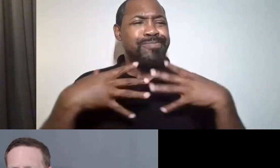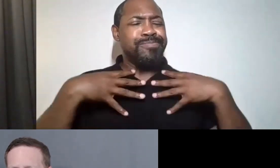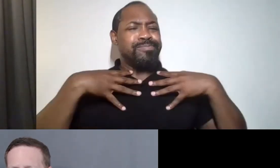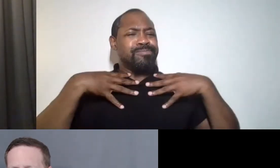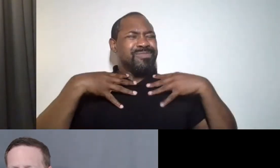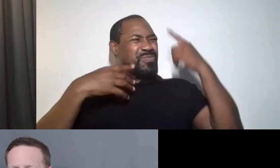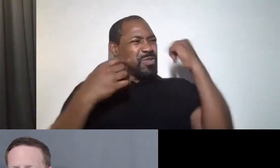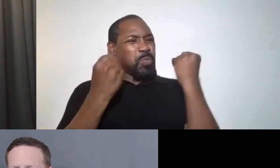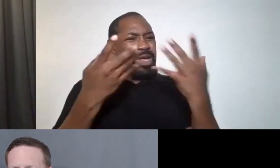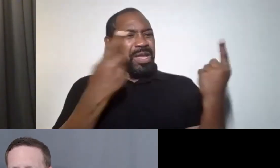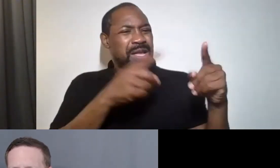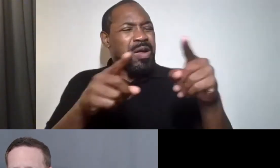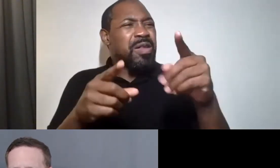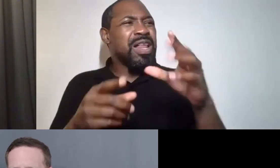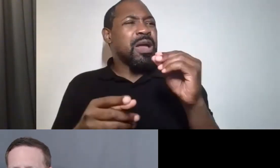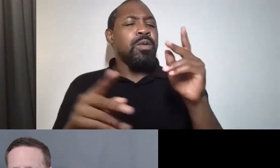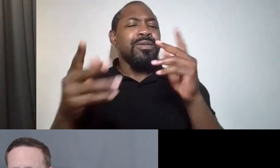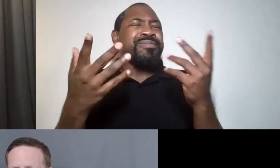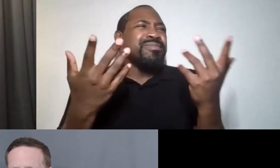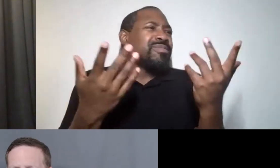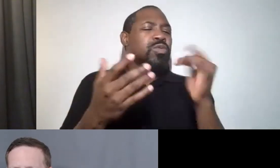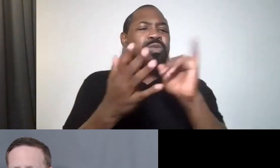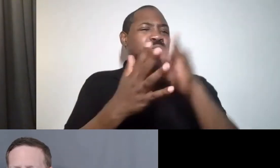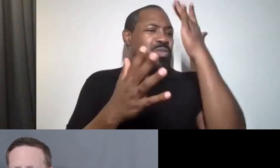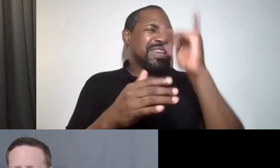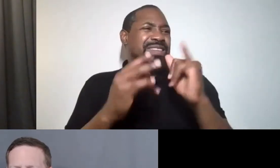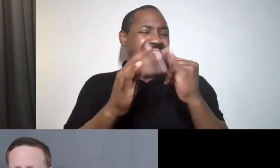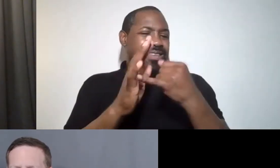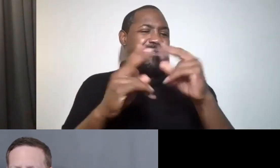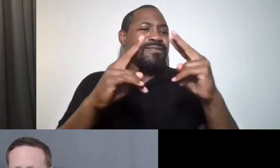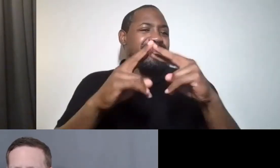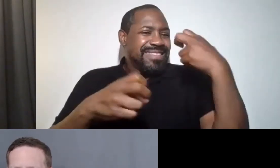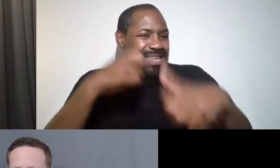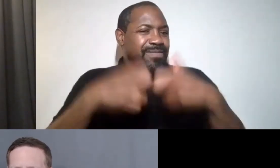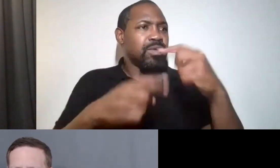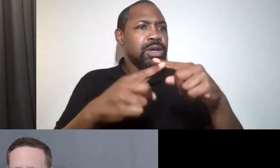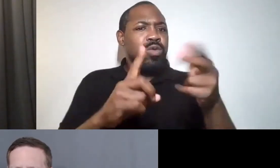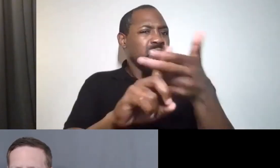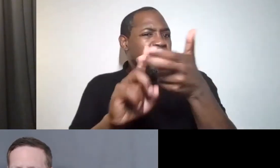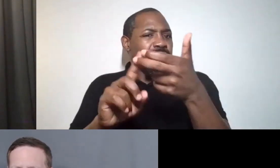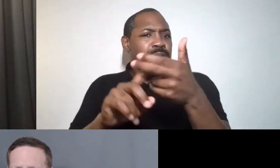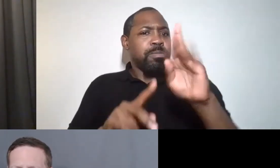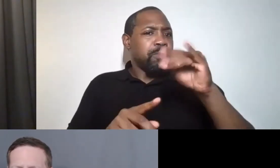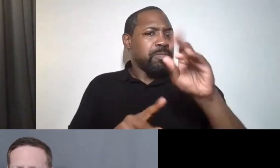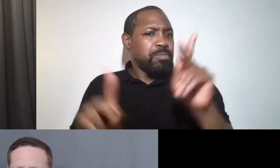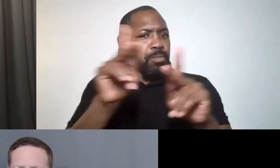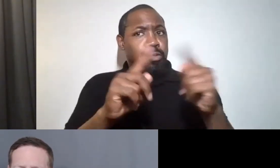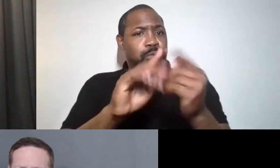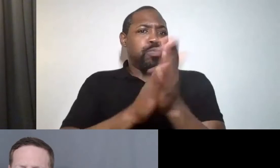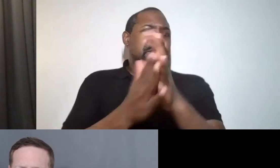most of them left. And there's a lot of racism and autism. And I